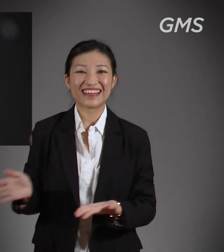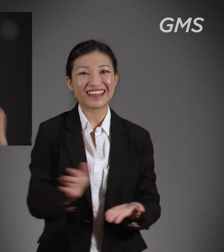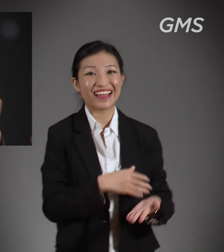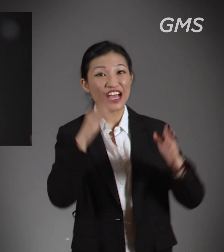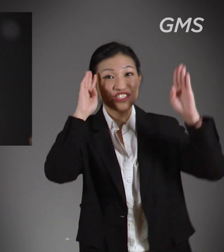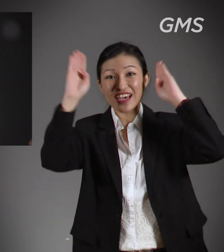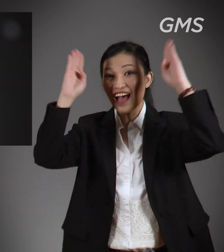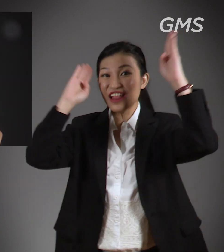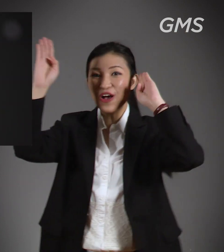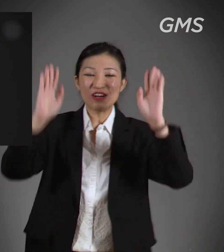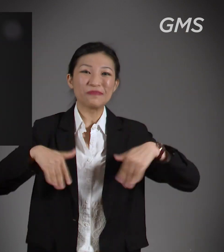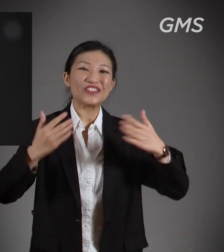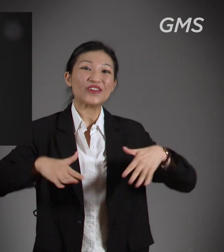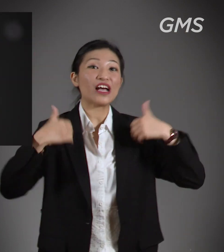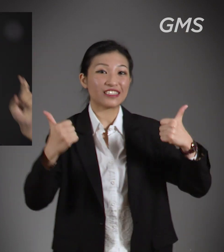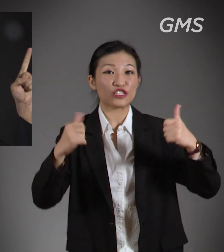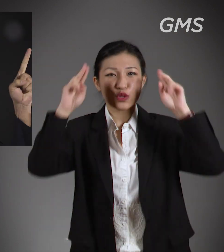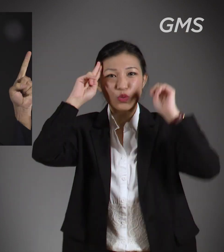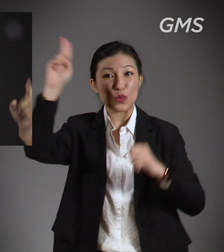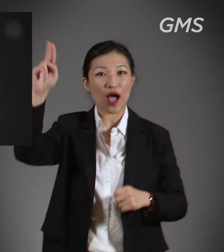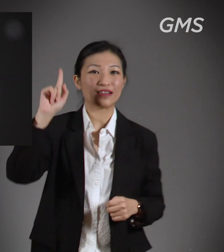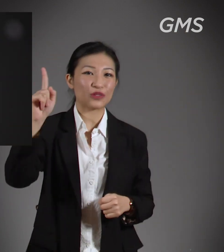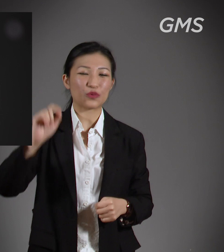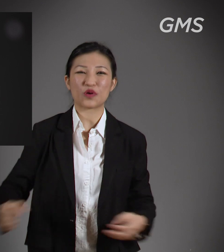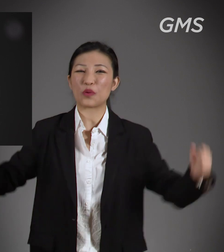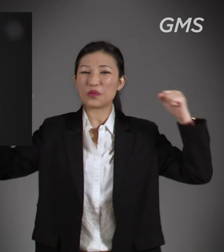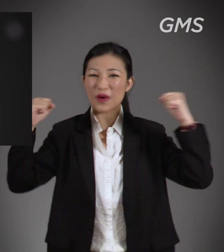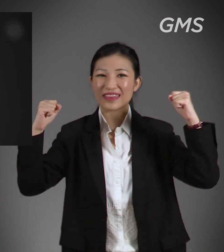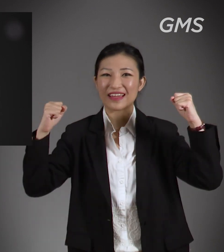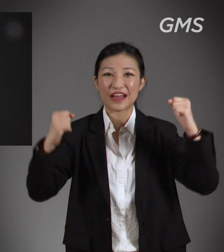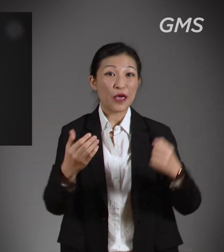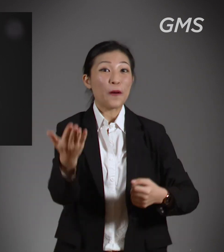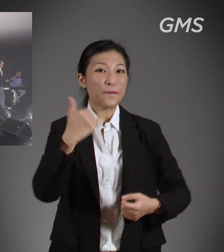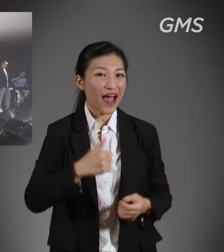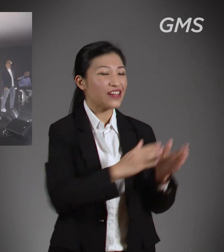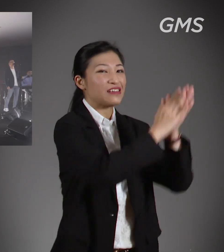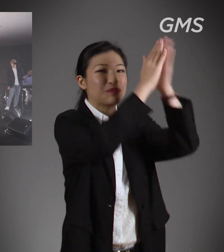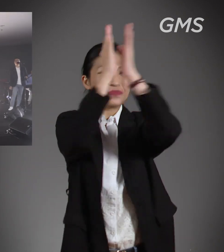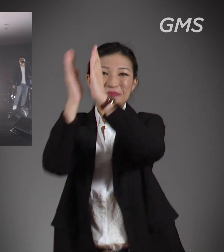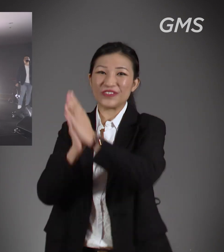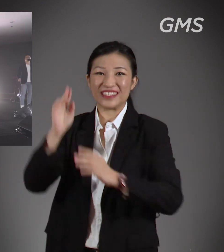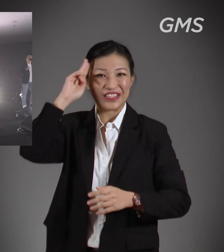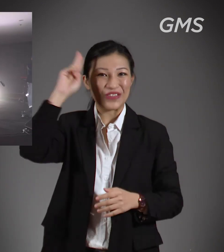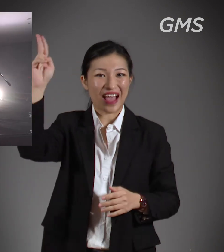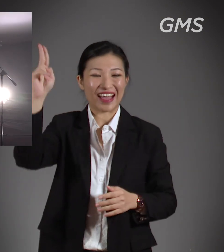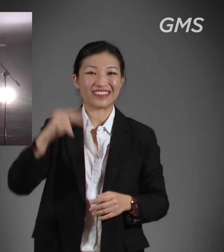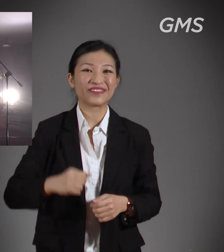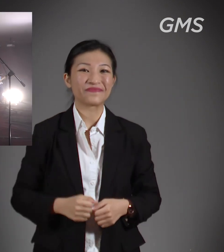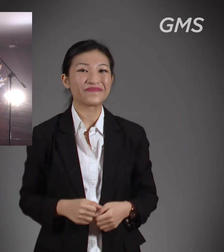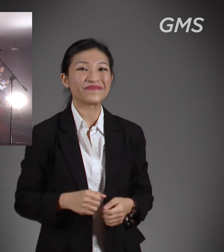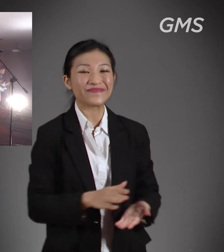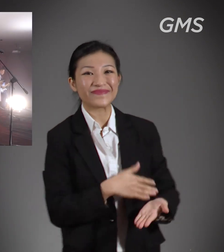Shalom, sukacita Tuhan adalah kekuatan kita. Mari kita puji Dia dengan segenap hati. Amin.